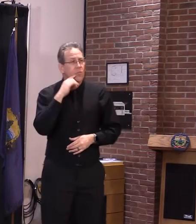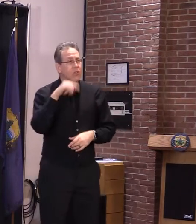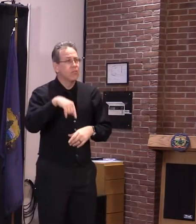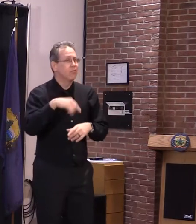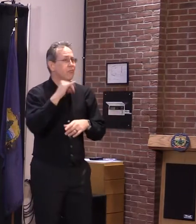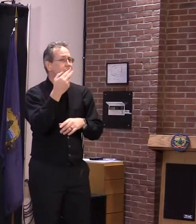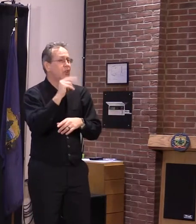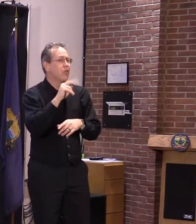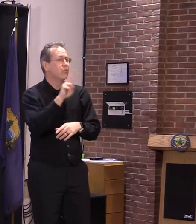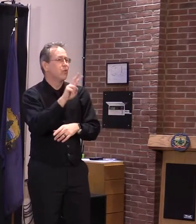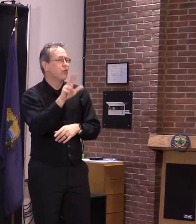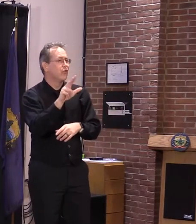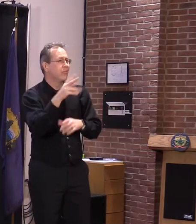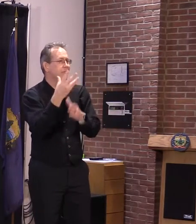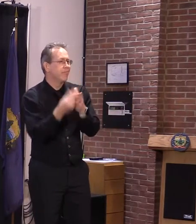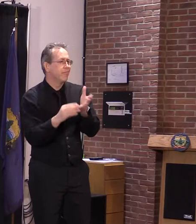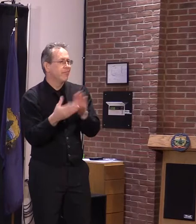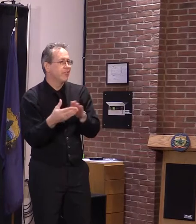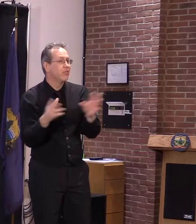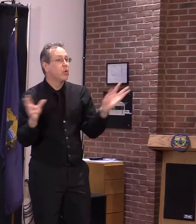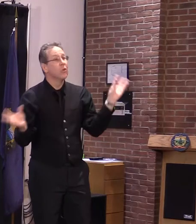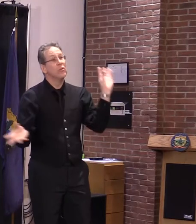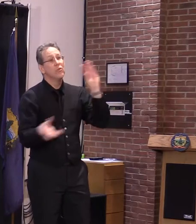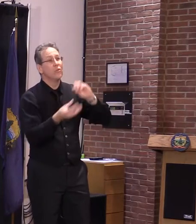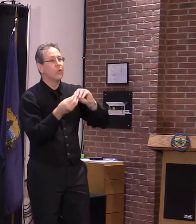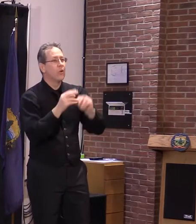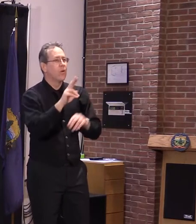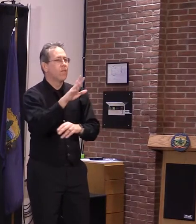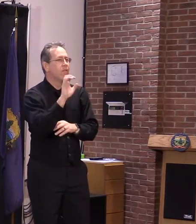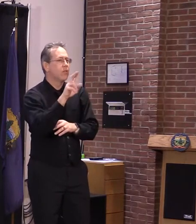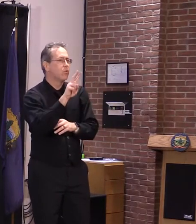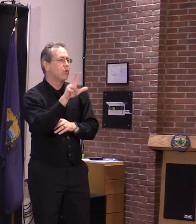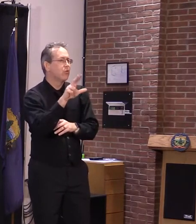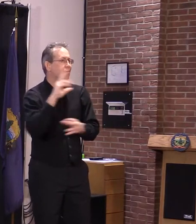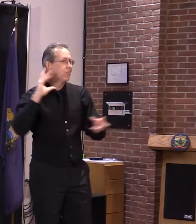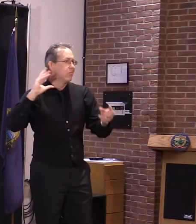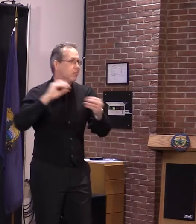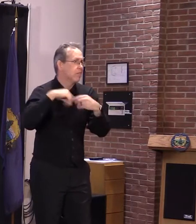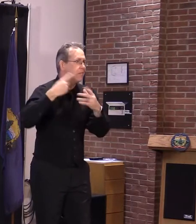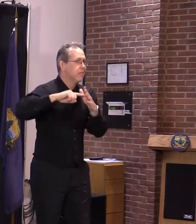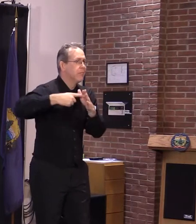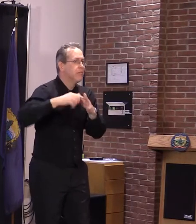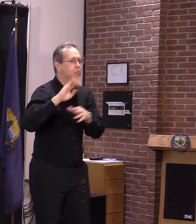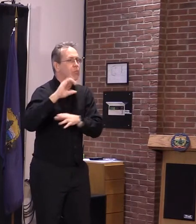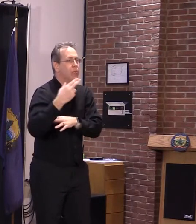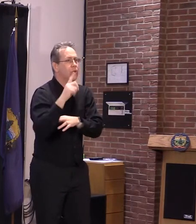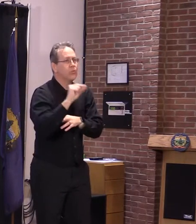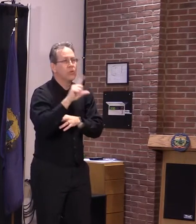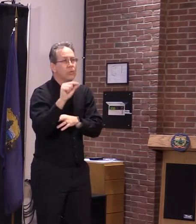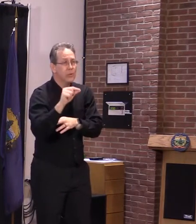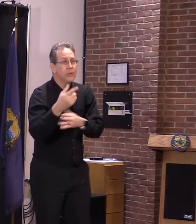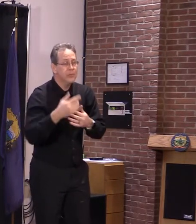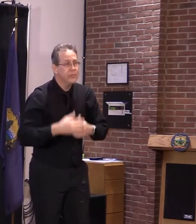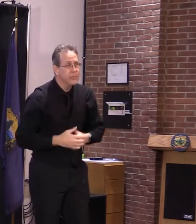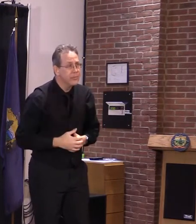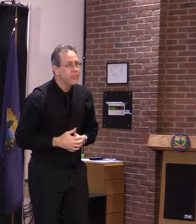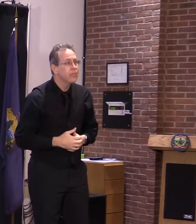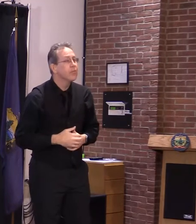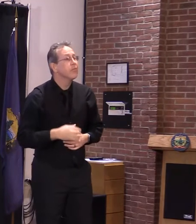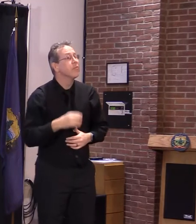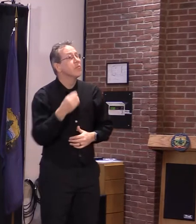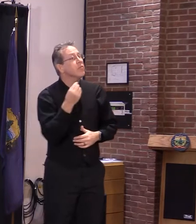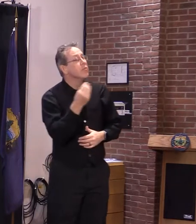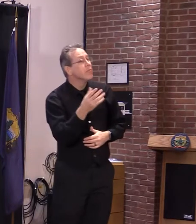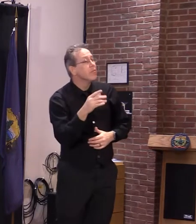entire pandemic. You can see we had 43 deaths for the month of January. And just want to make a note of those deaths that we saw for the month